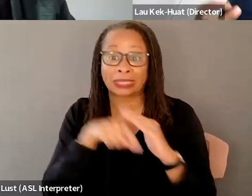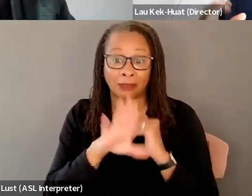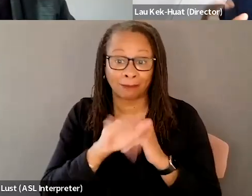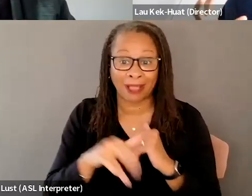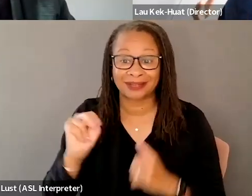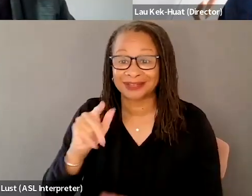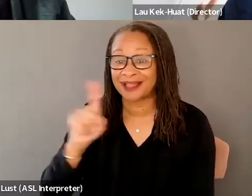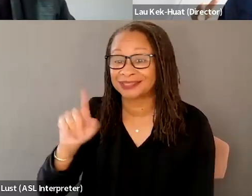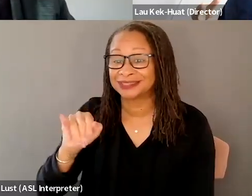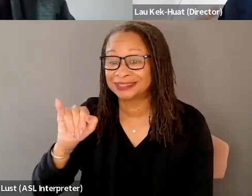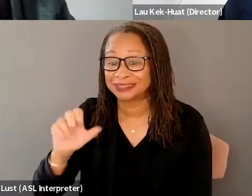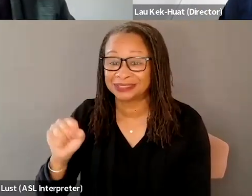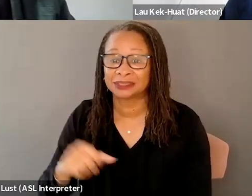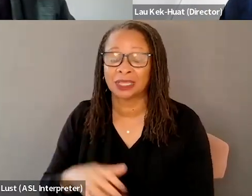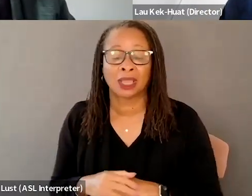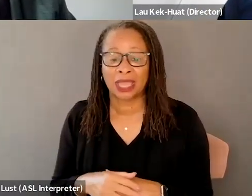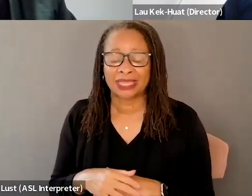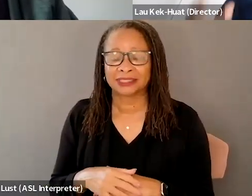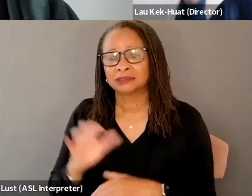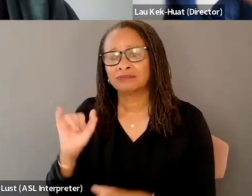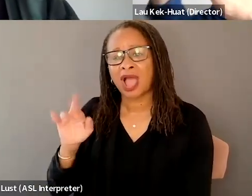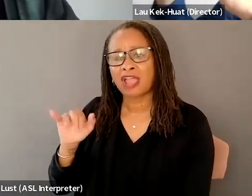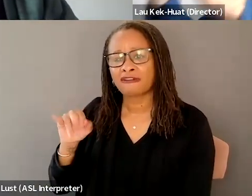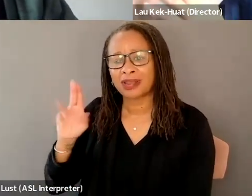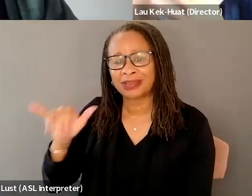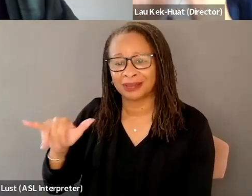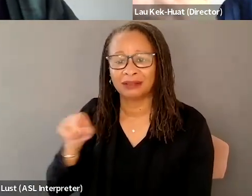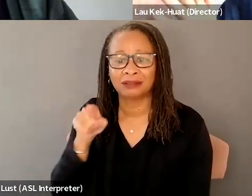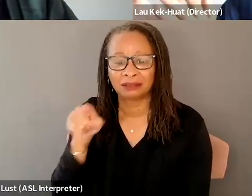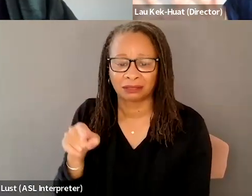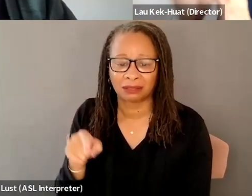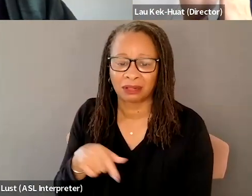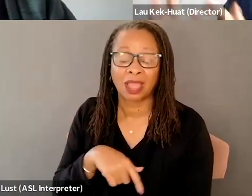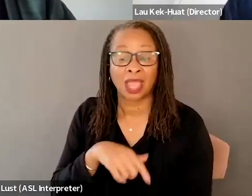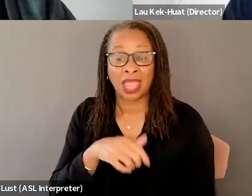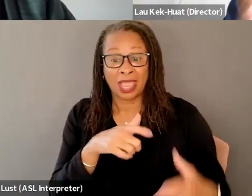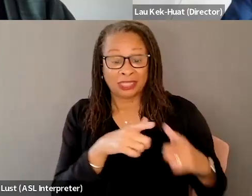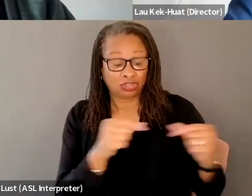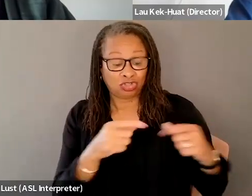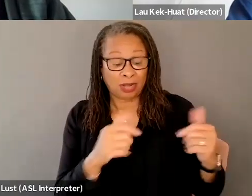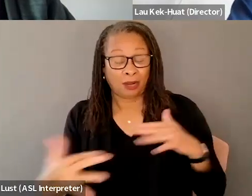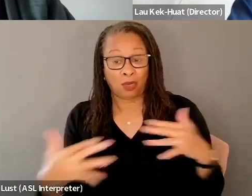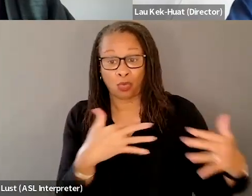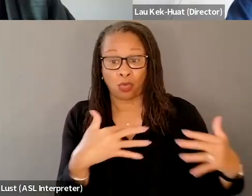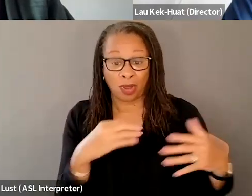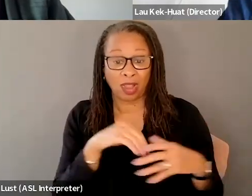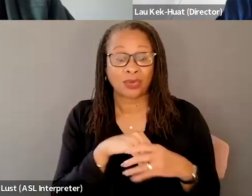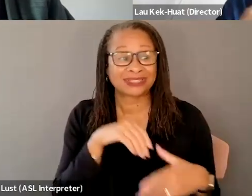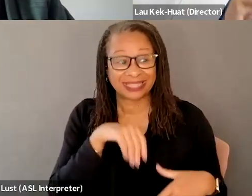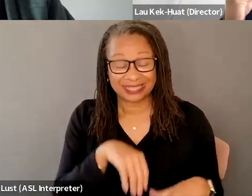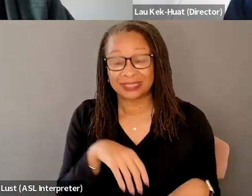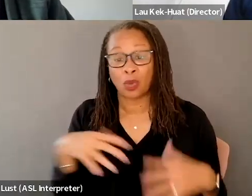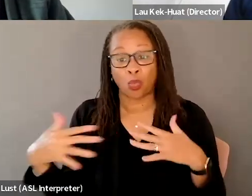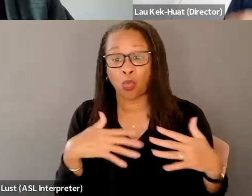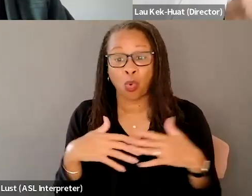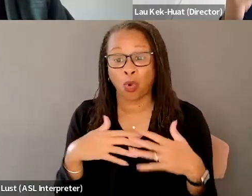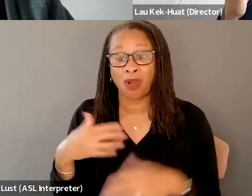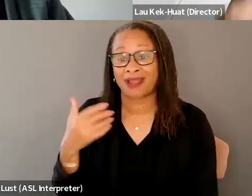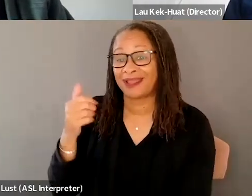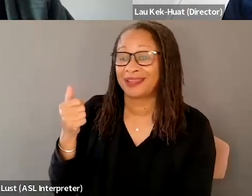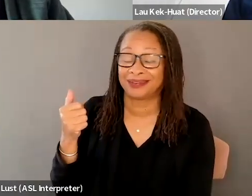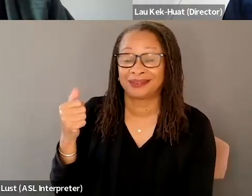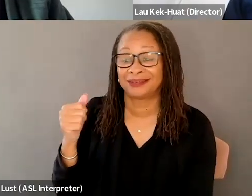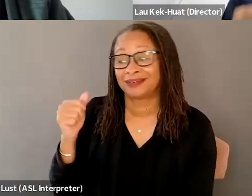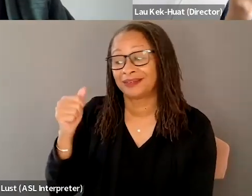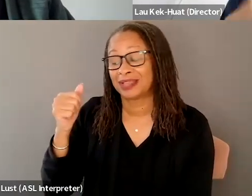quite ironic in a way because Japan army was involved in the massacre in Southeast Asia. If you want to learn from